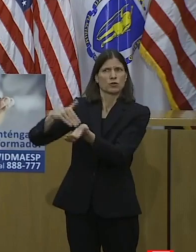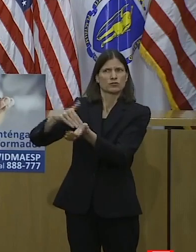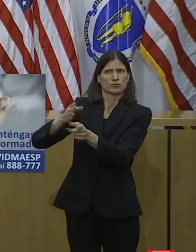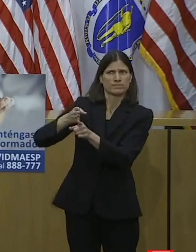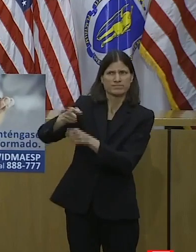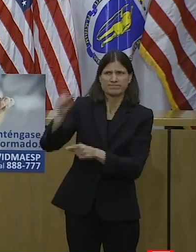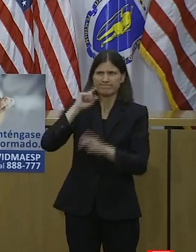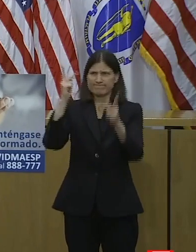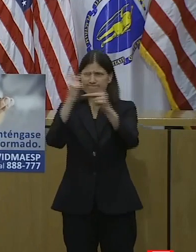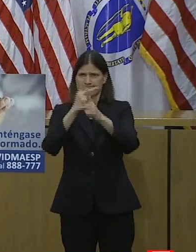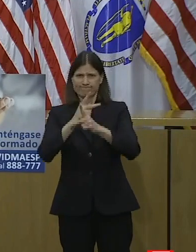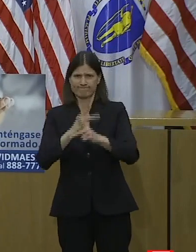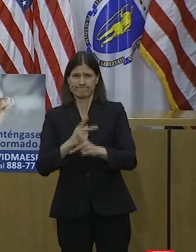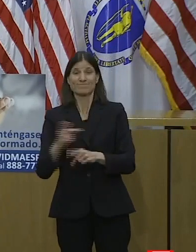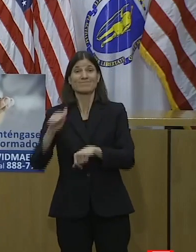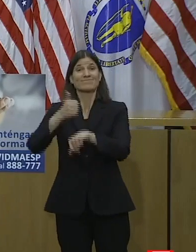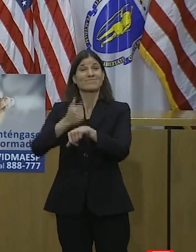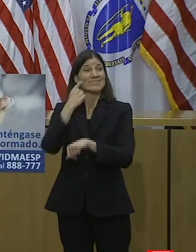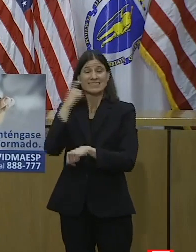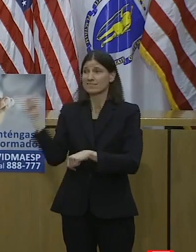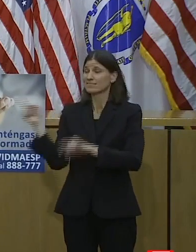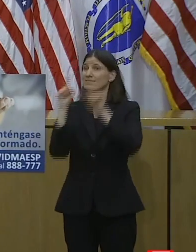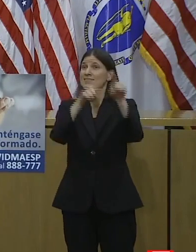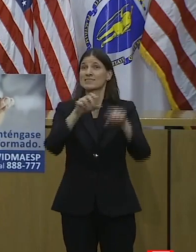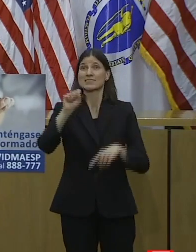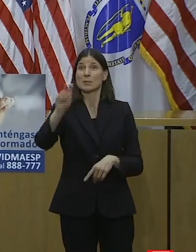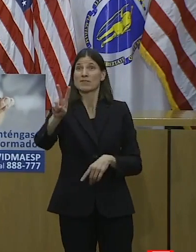in Somerville, Lieutenant Governor and I both did.